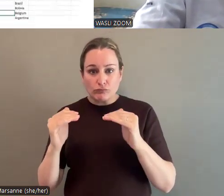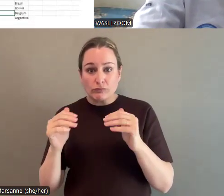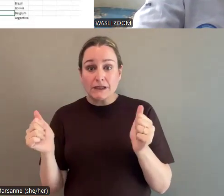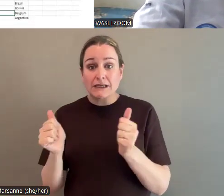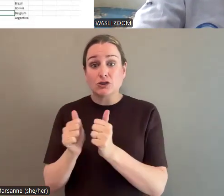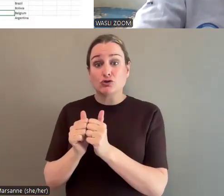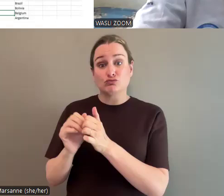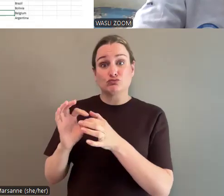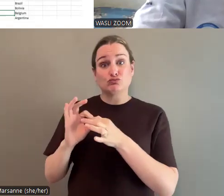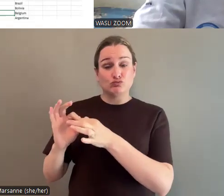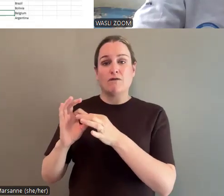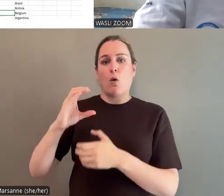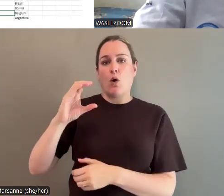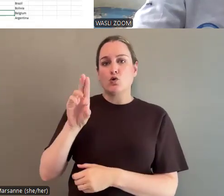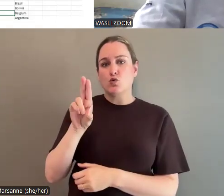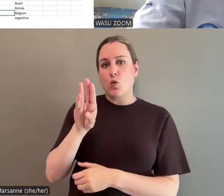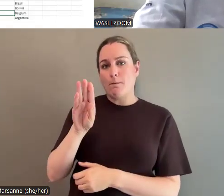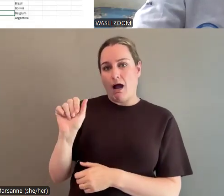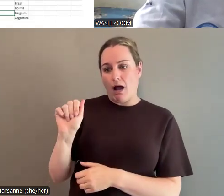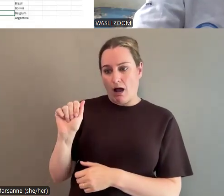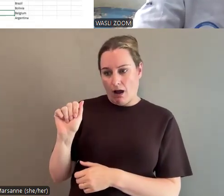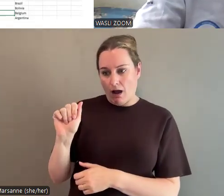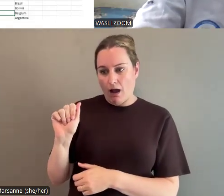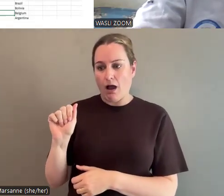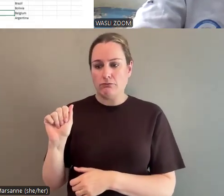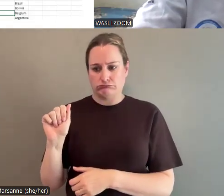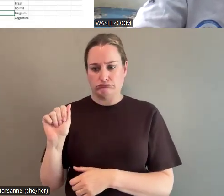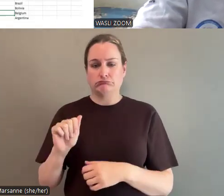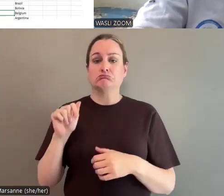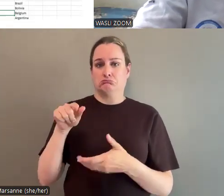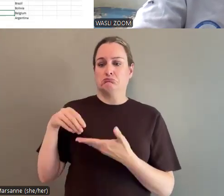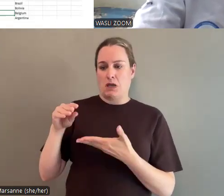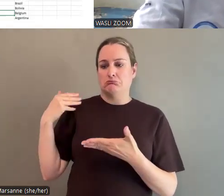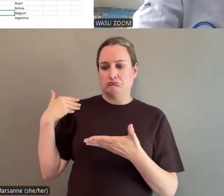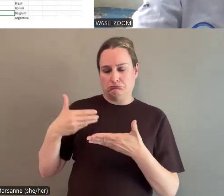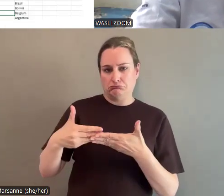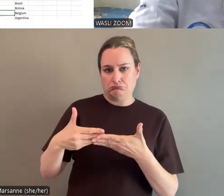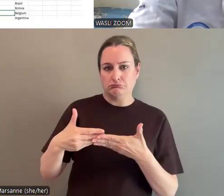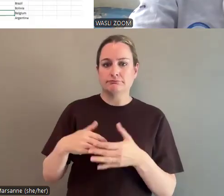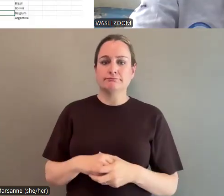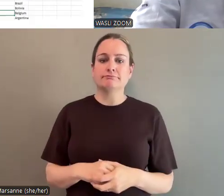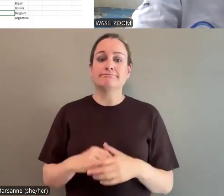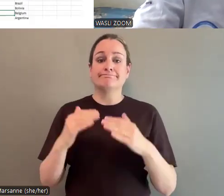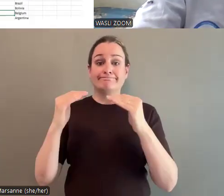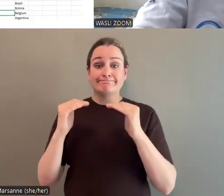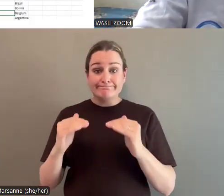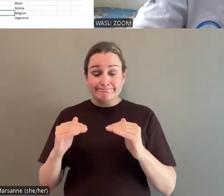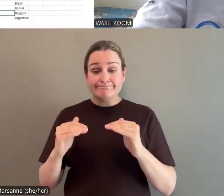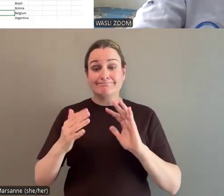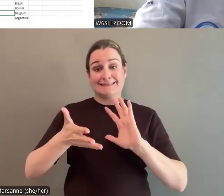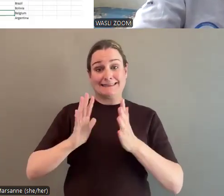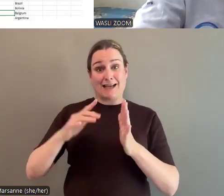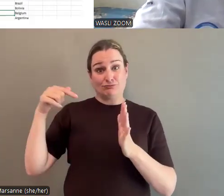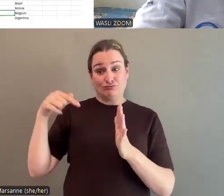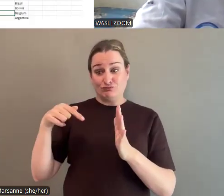Language Interpreters, Cuba. They have paid their own dues up to date. Number 19, we have Croatian Association of Sign Language Interpreters. They have